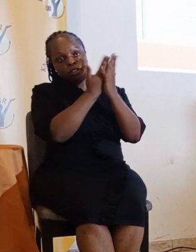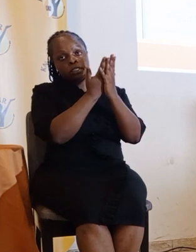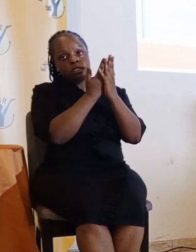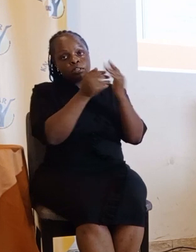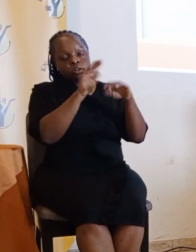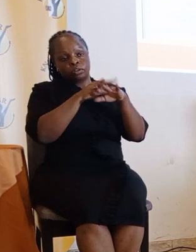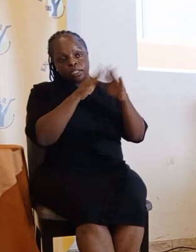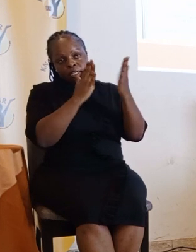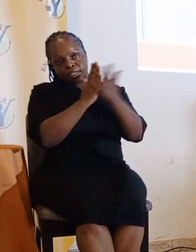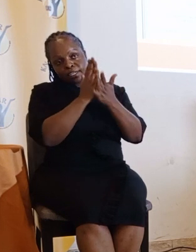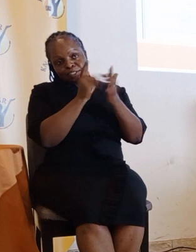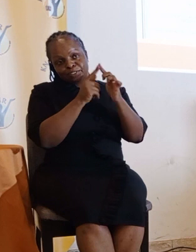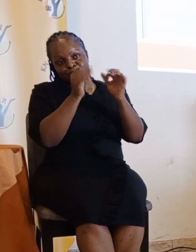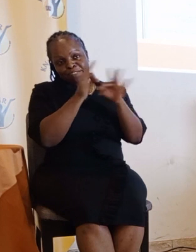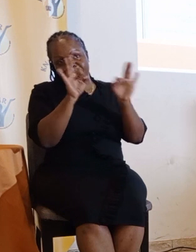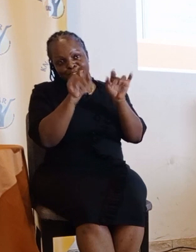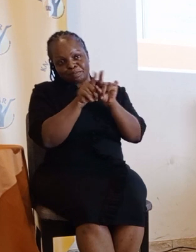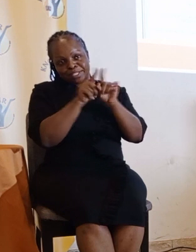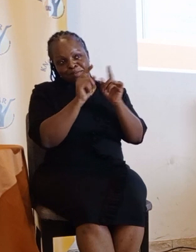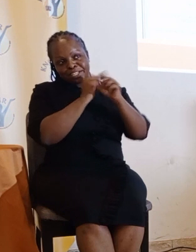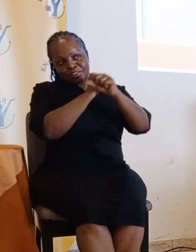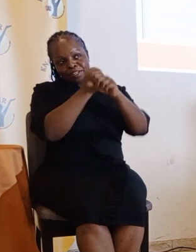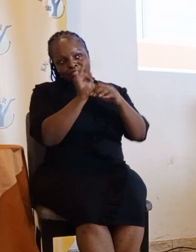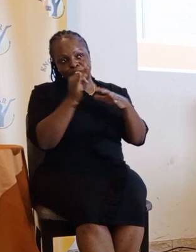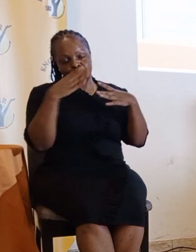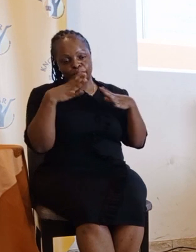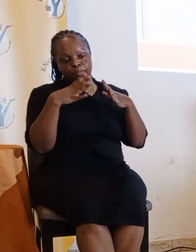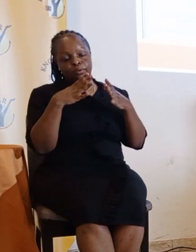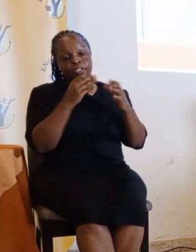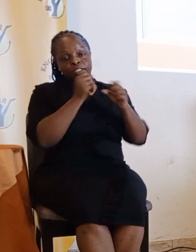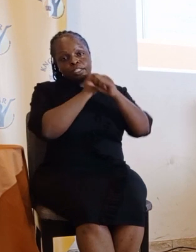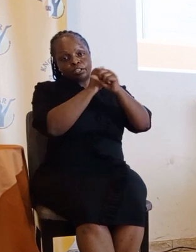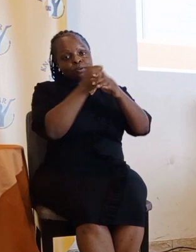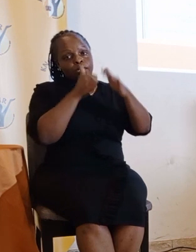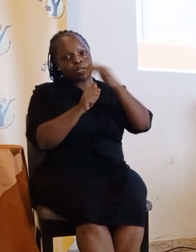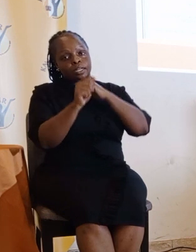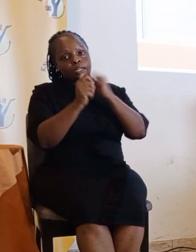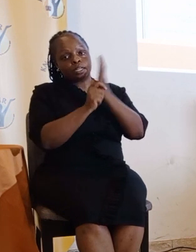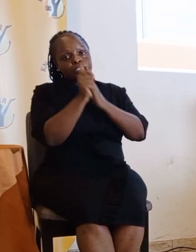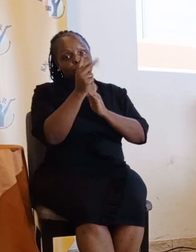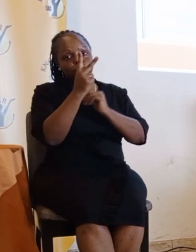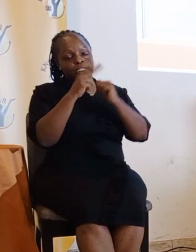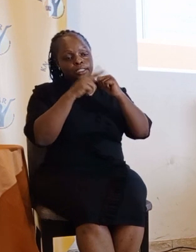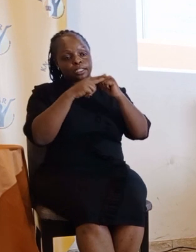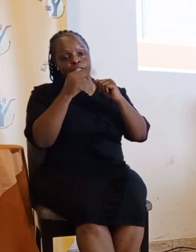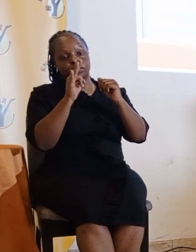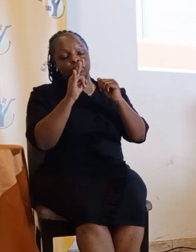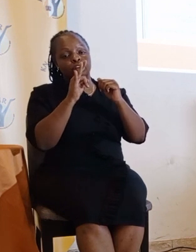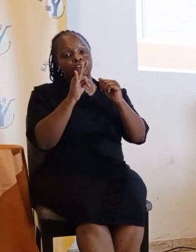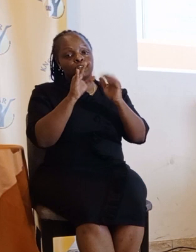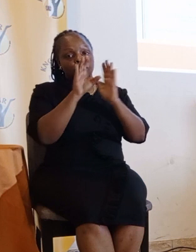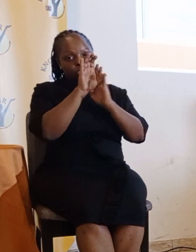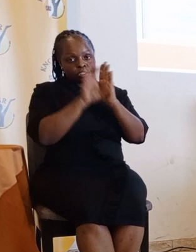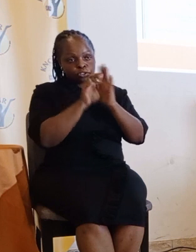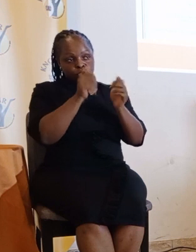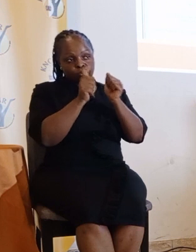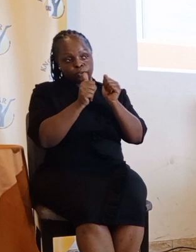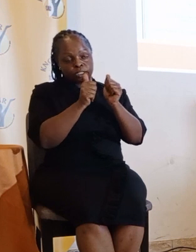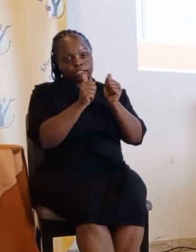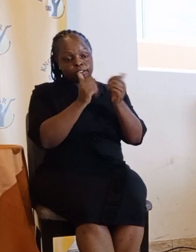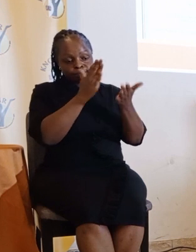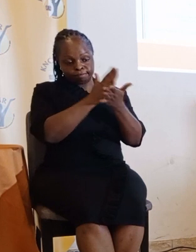On the right to freedom and security of the person, secured under Article 29 of the Constitution, which